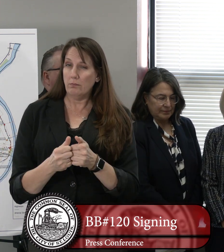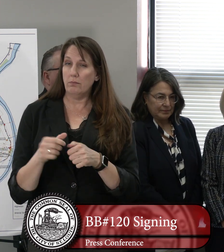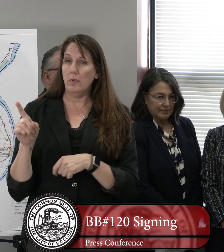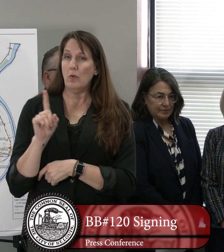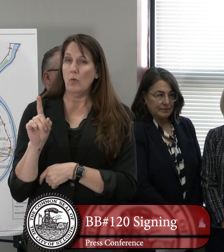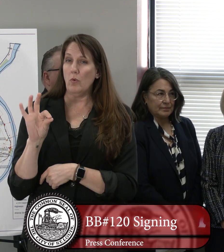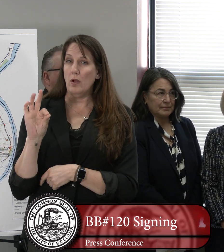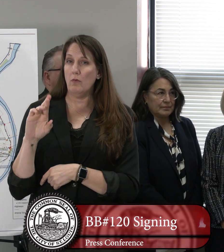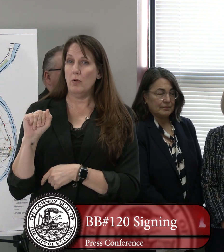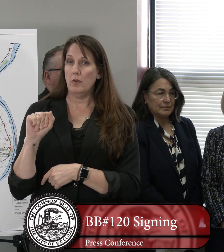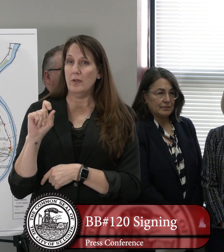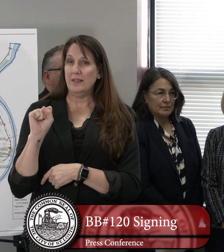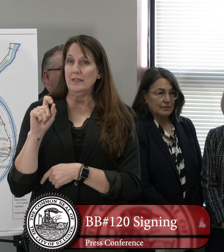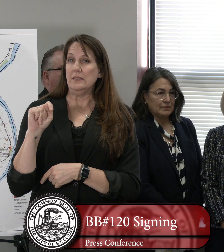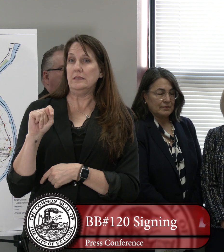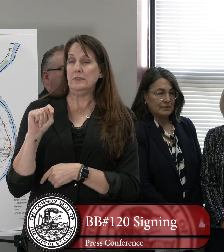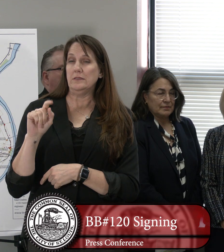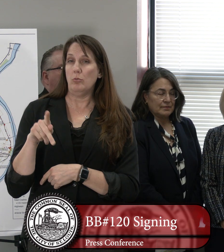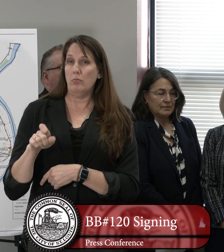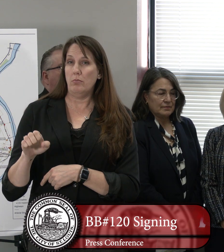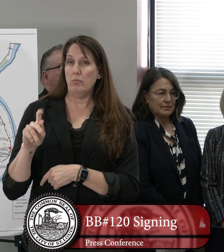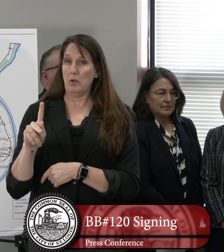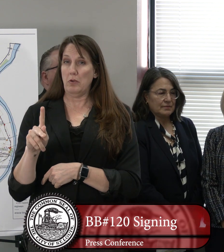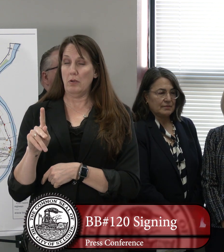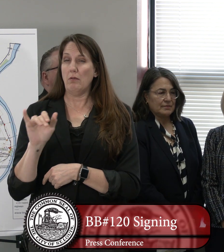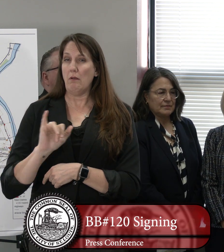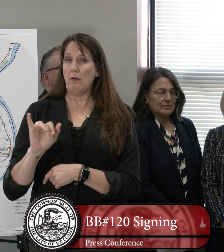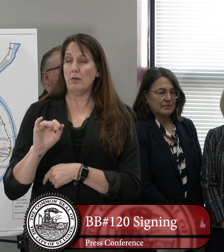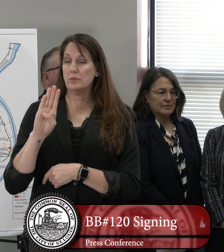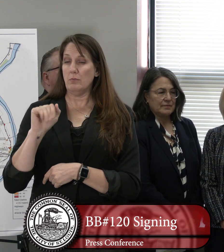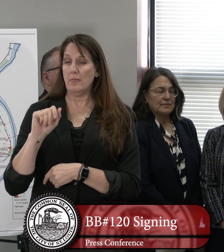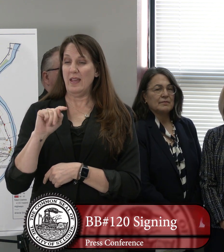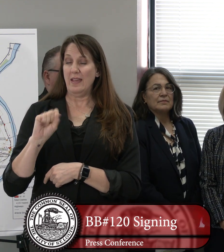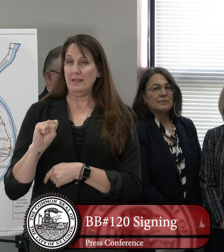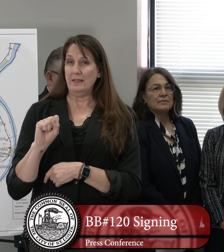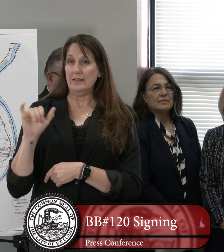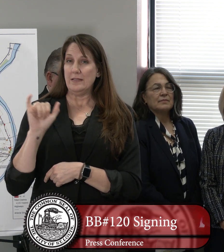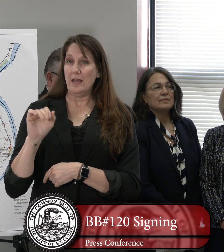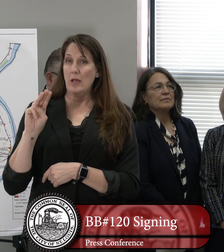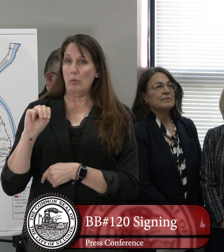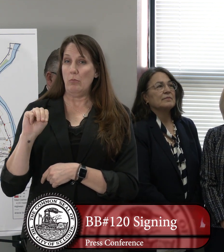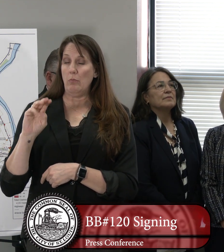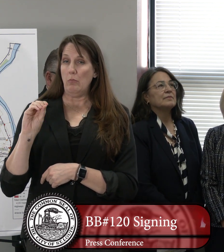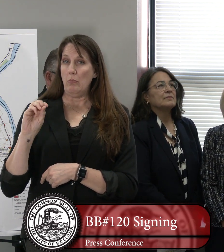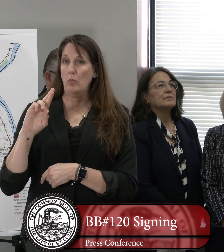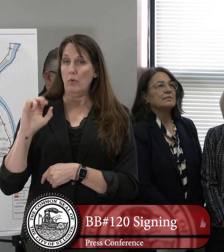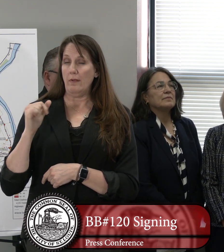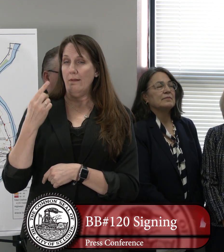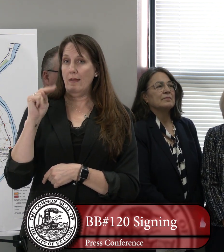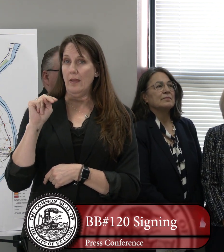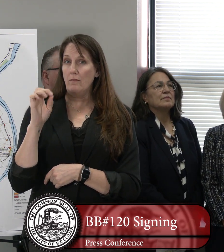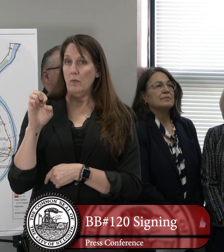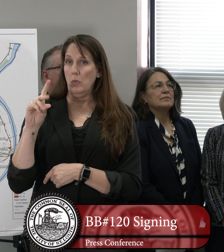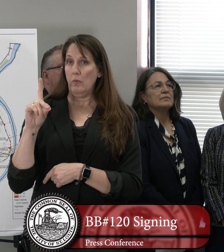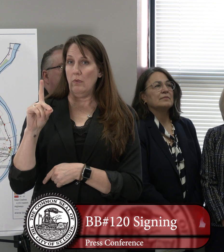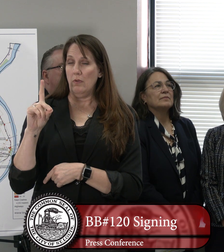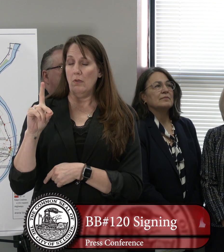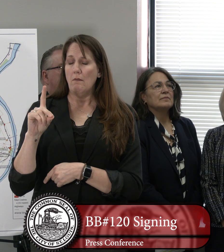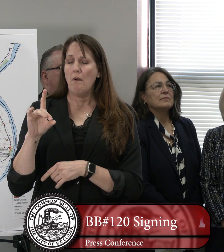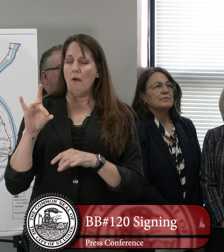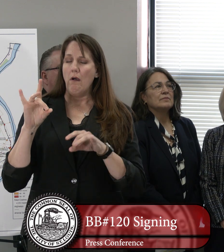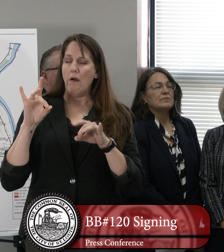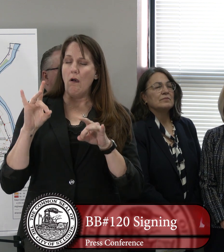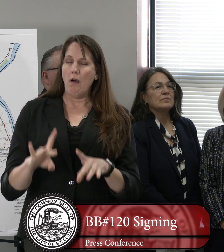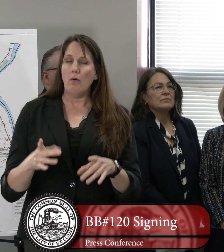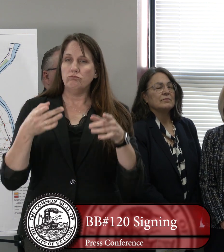crash at Bates and Morgan Ford. They're tragic reminders to all St. Louis drivers. Slow down,